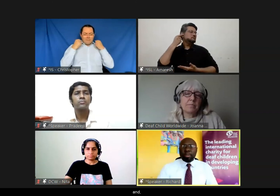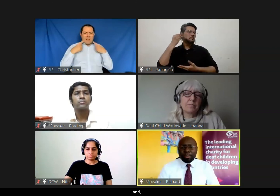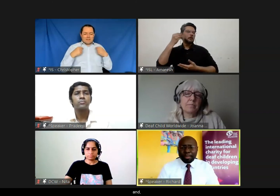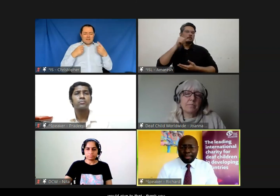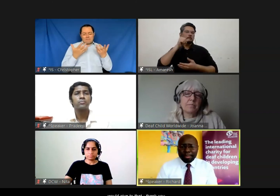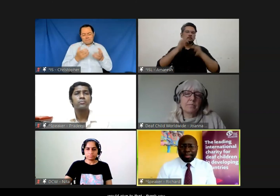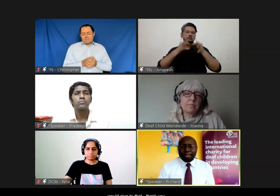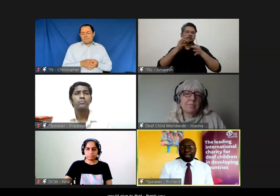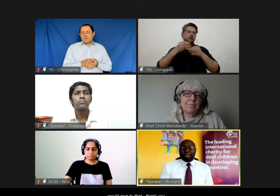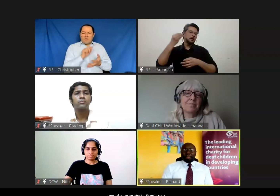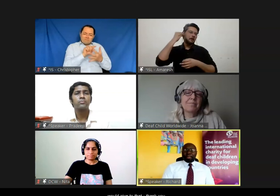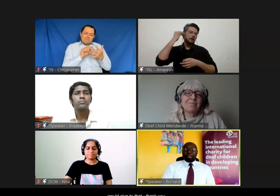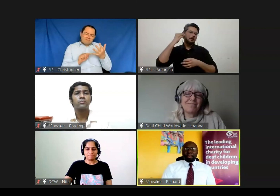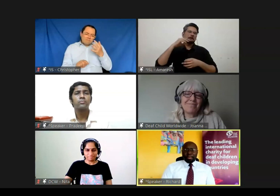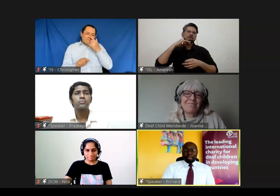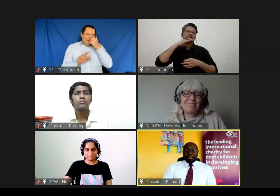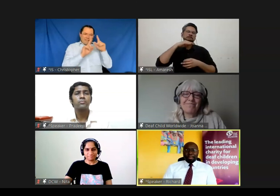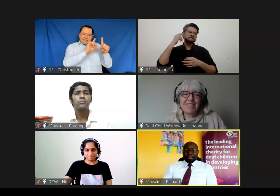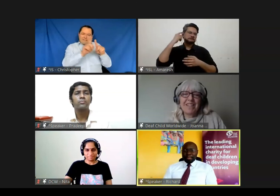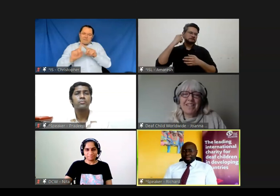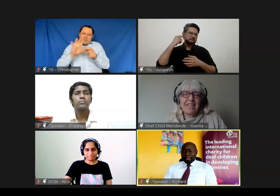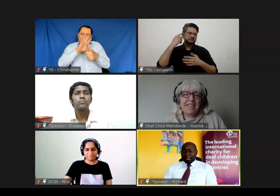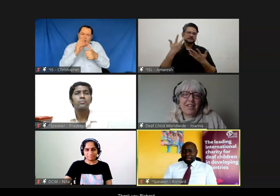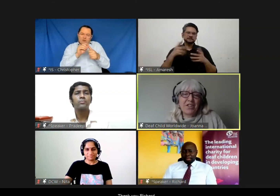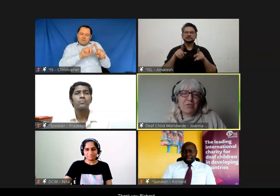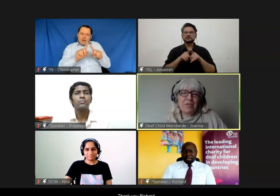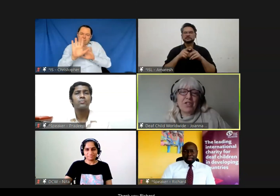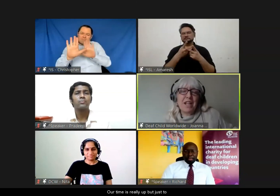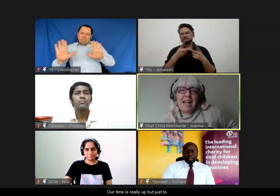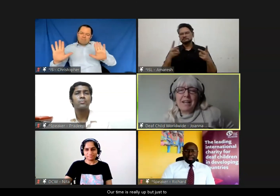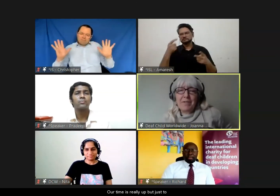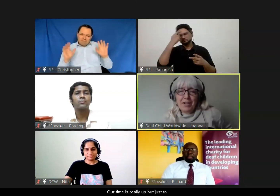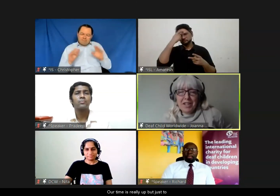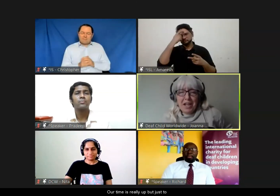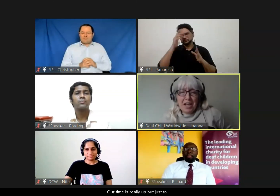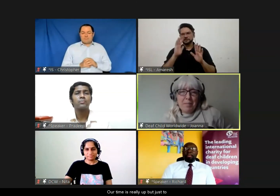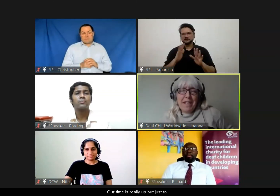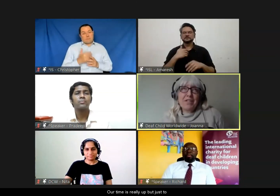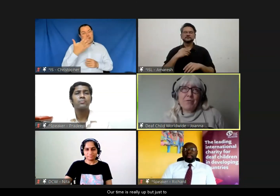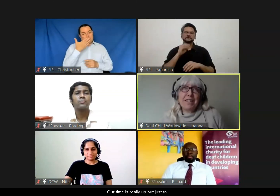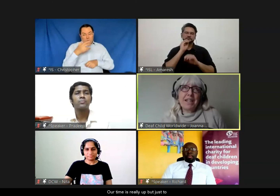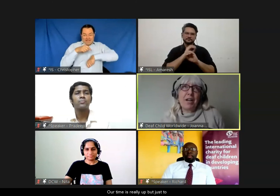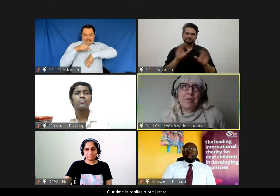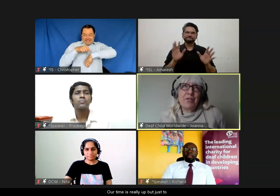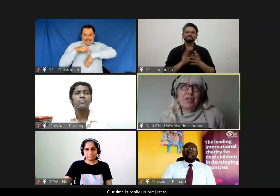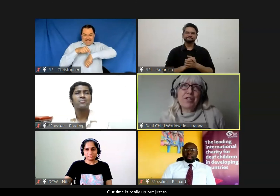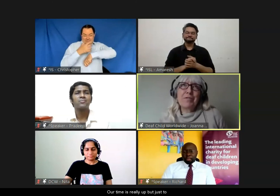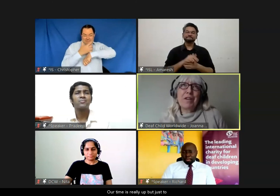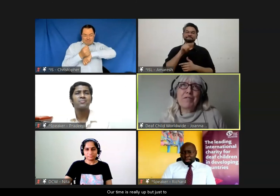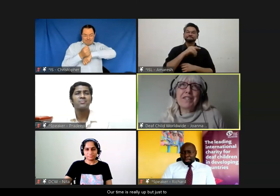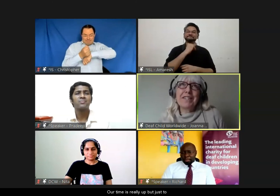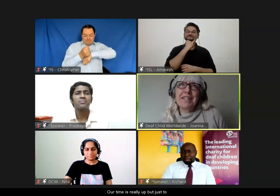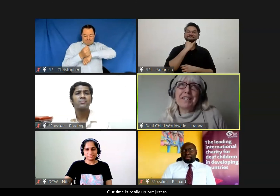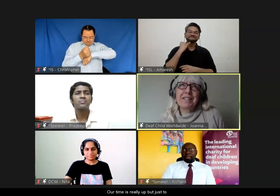these are the few answers that I would give to that. Thank you. Thank you, Richard. Our time is really up, but just to